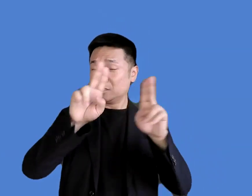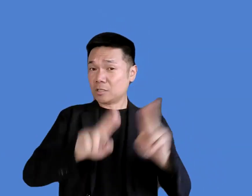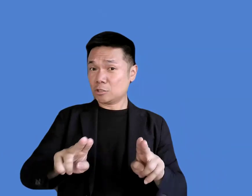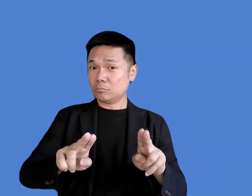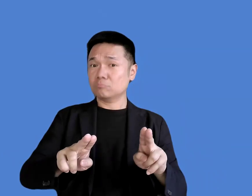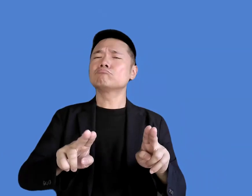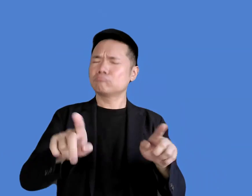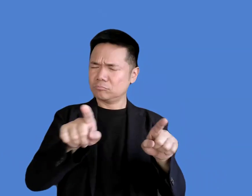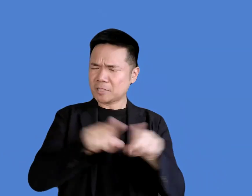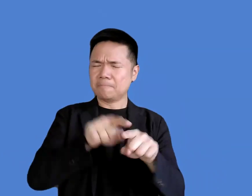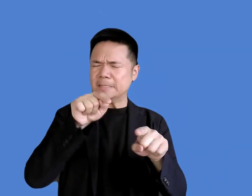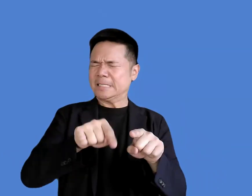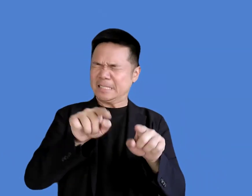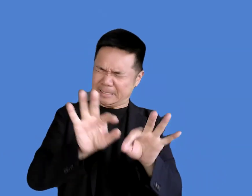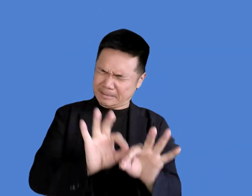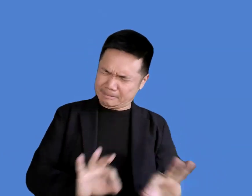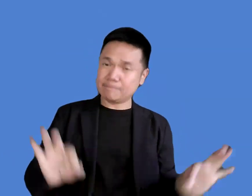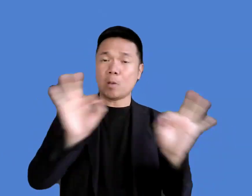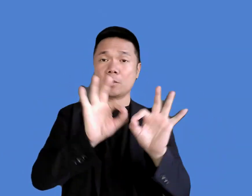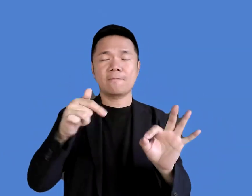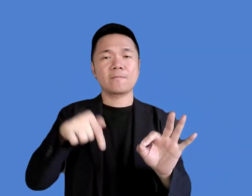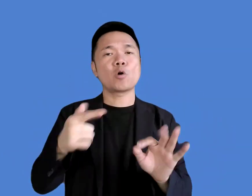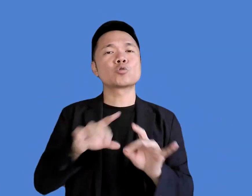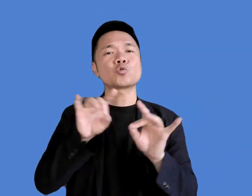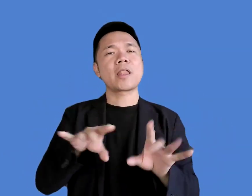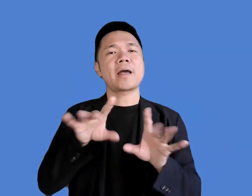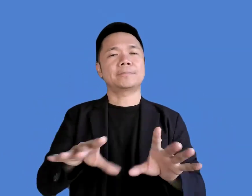A key element of this is how we work with the private sector.